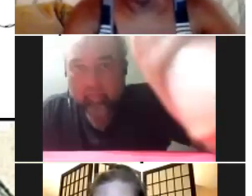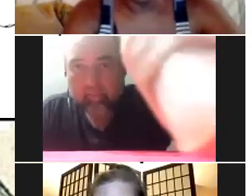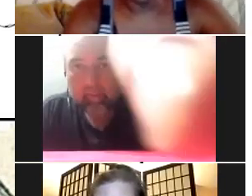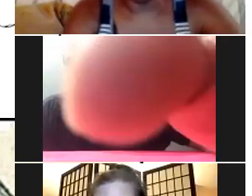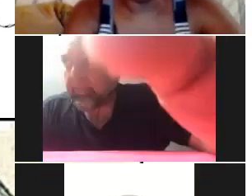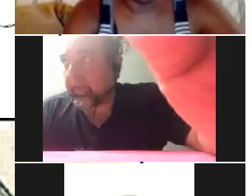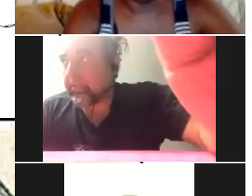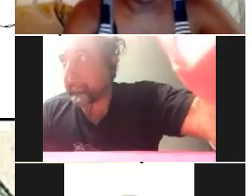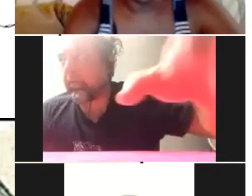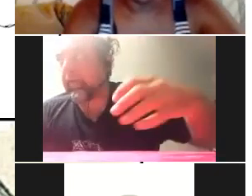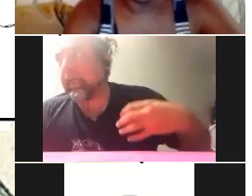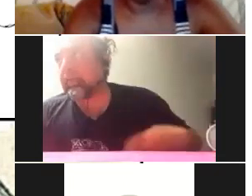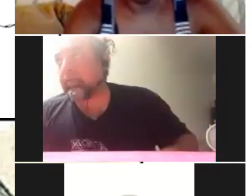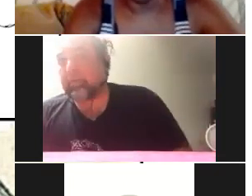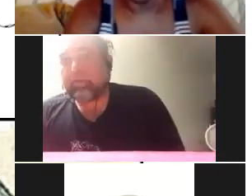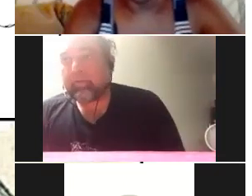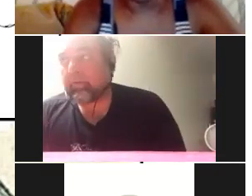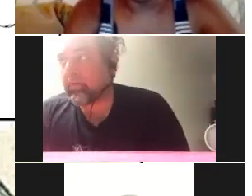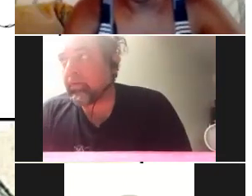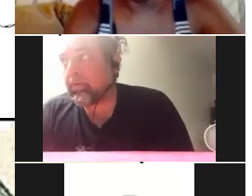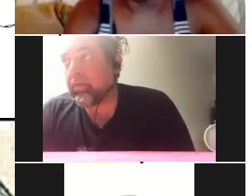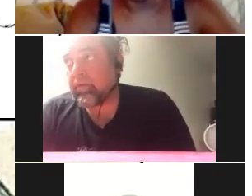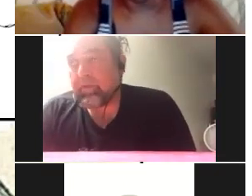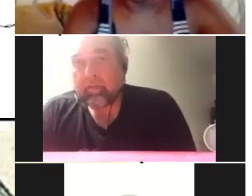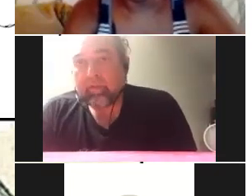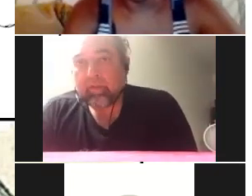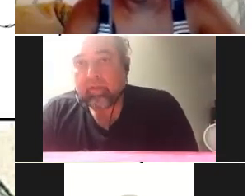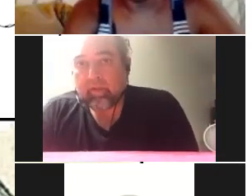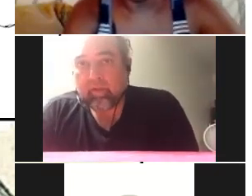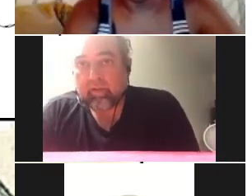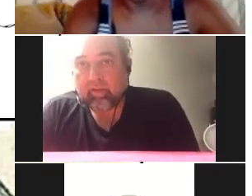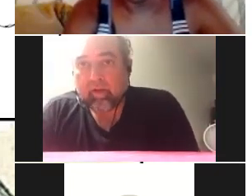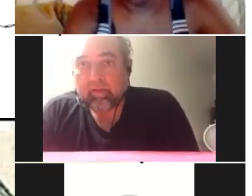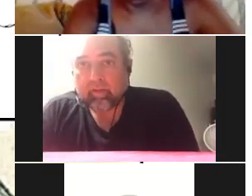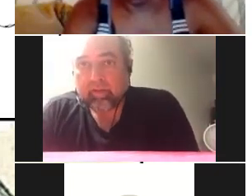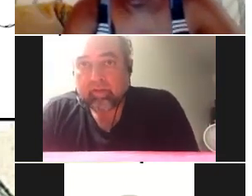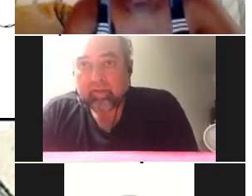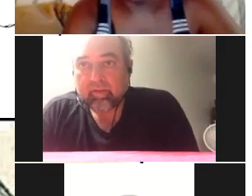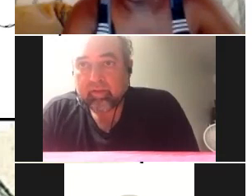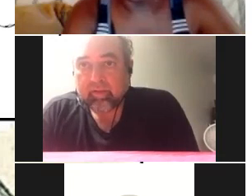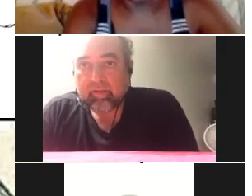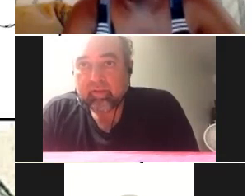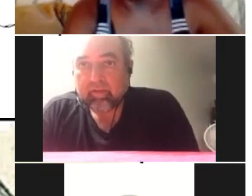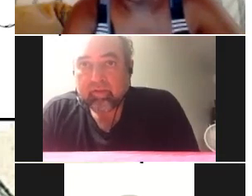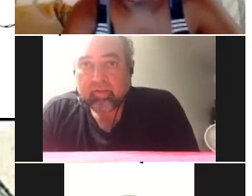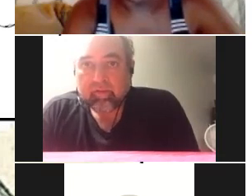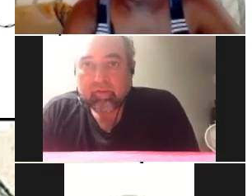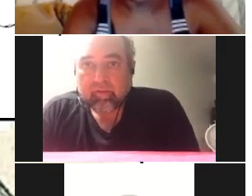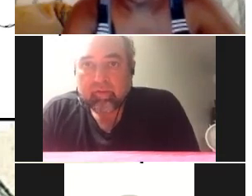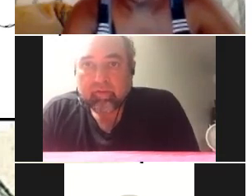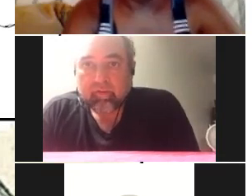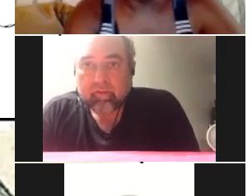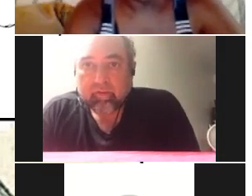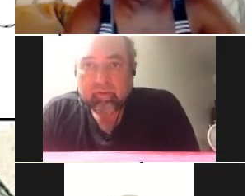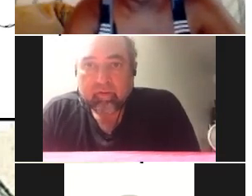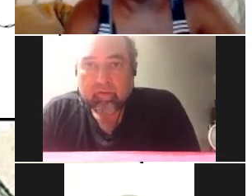And I'll just read the 2 bullet points. A.S.L originated in the American School of the Deaf, or